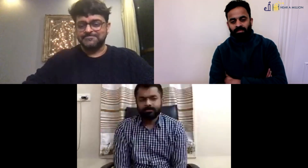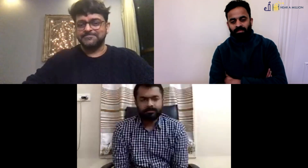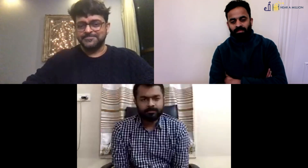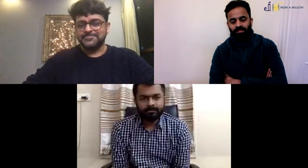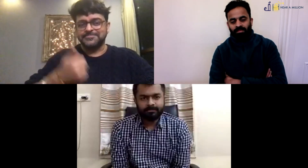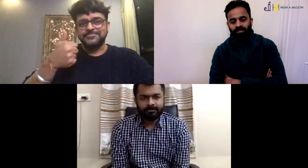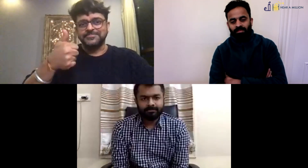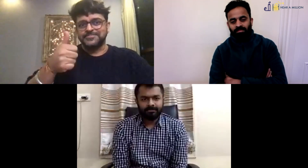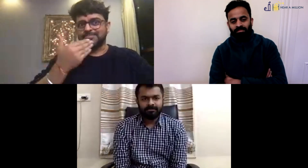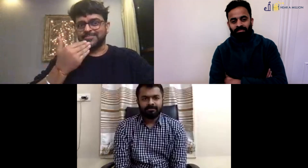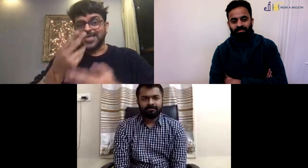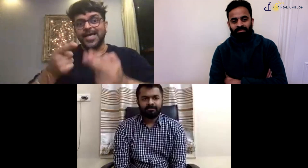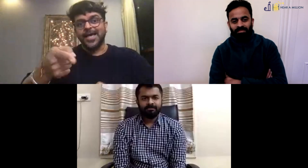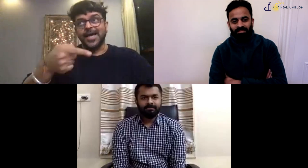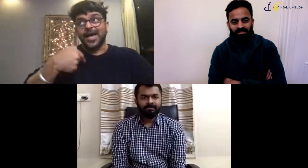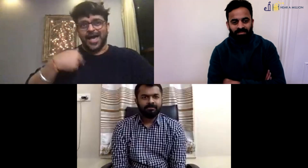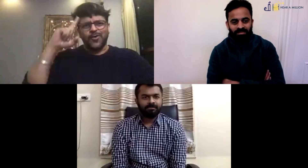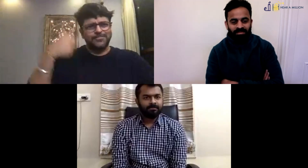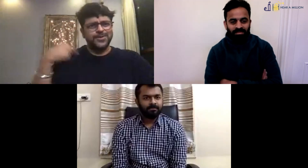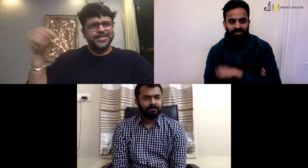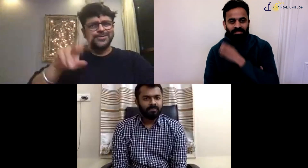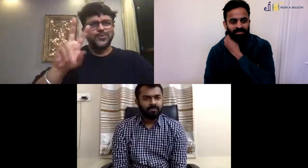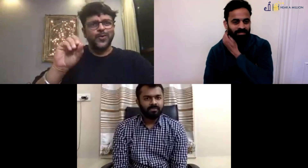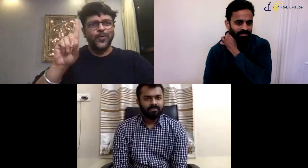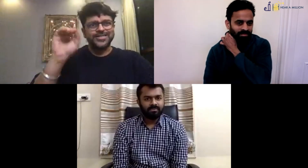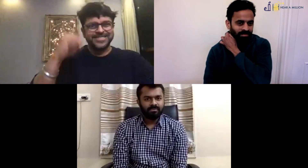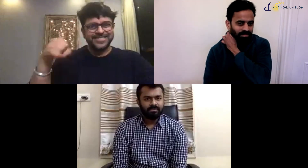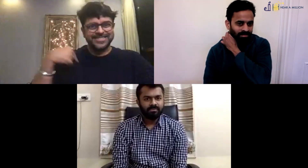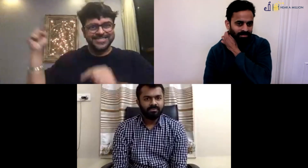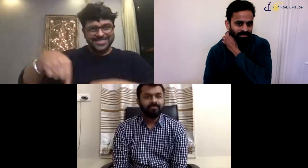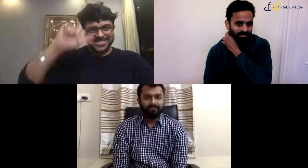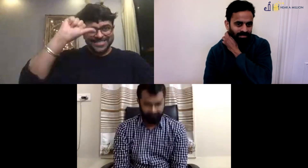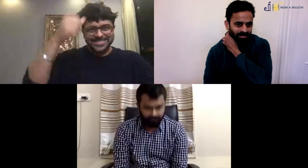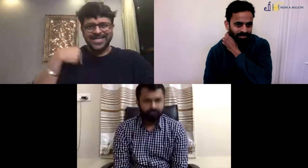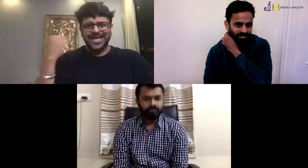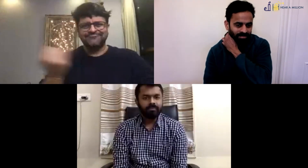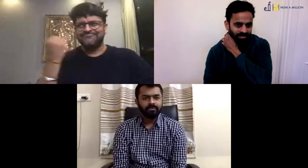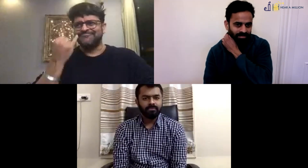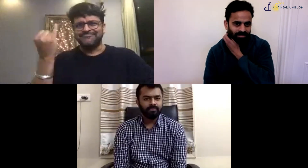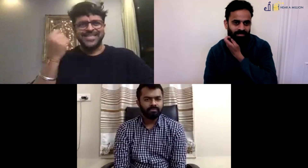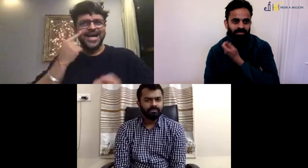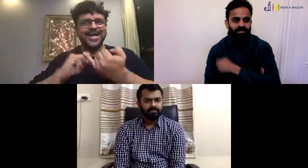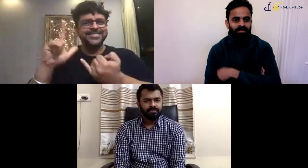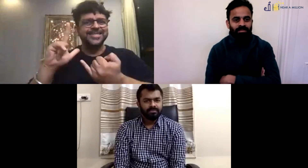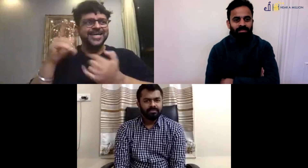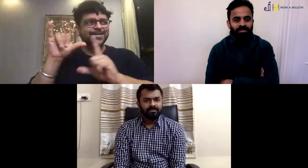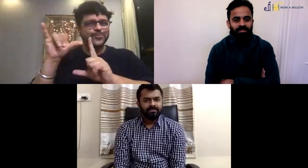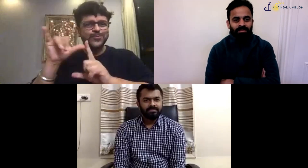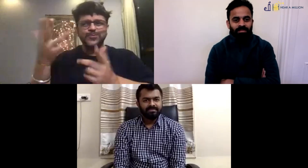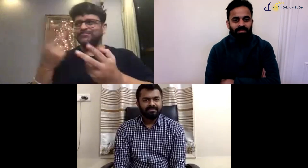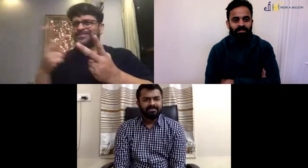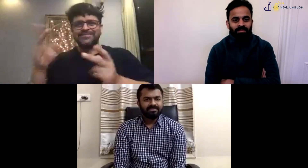we'll be back again and then we'll be doing work. great. I remember that I came in 2016 here in country and I was looking